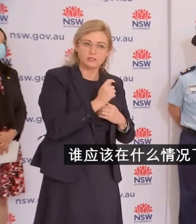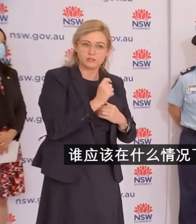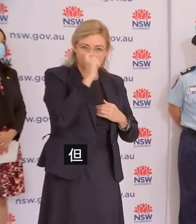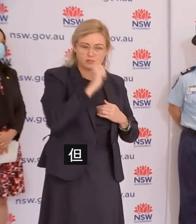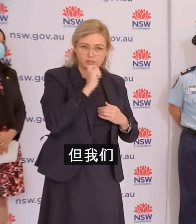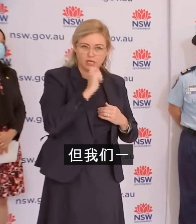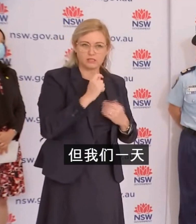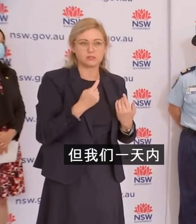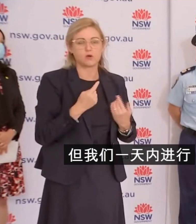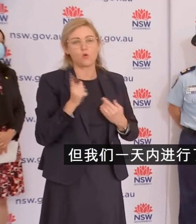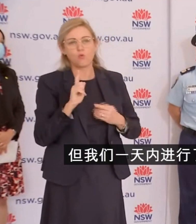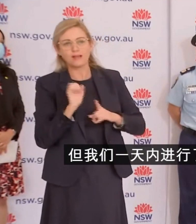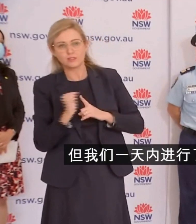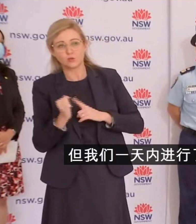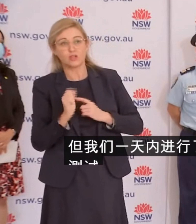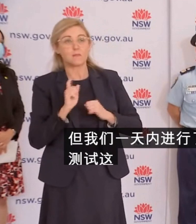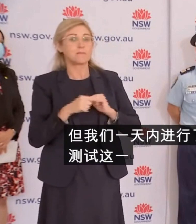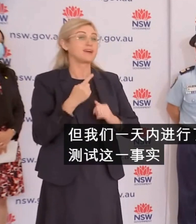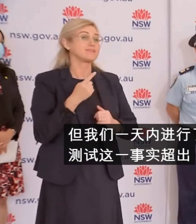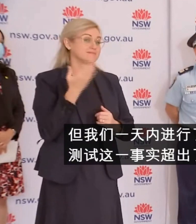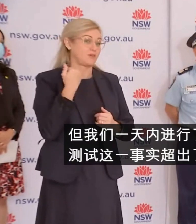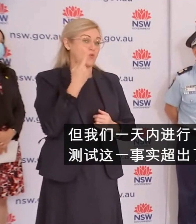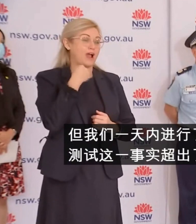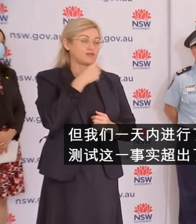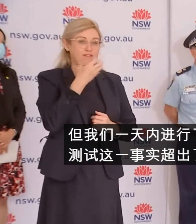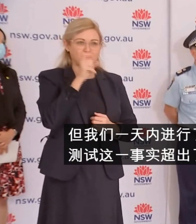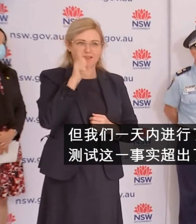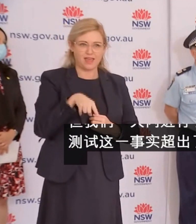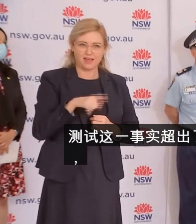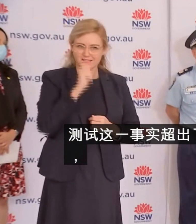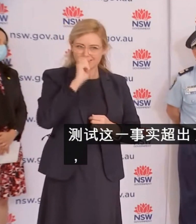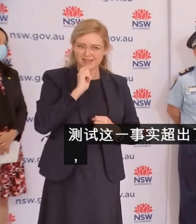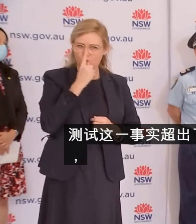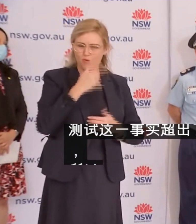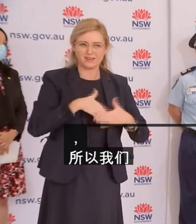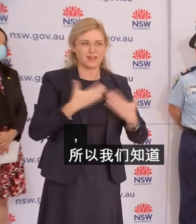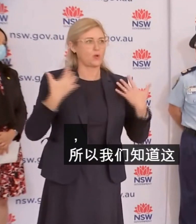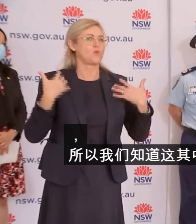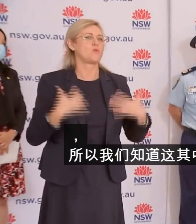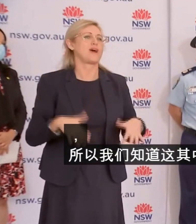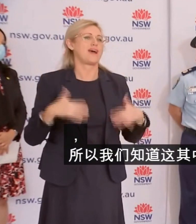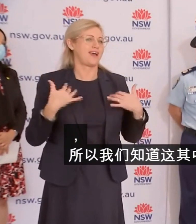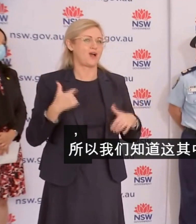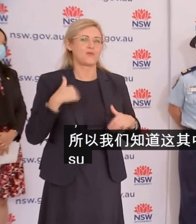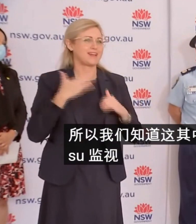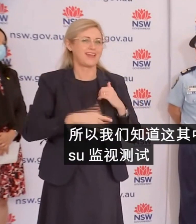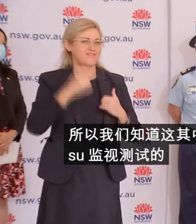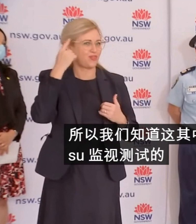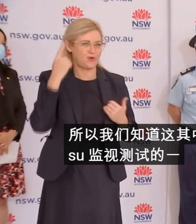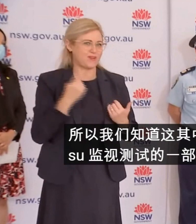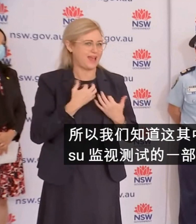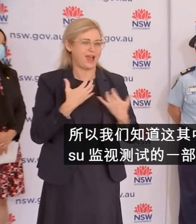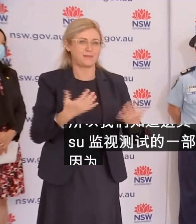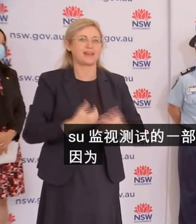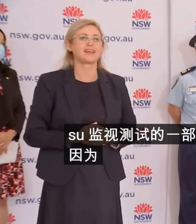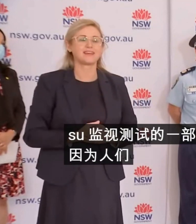circumstances. But the fact that we've got 150,000 tests is beyond any of our expectation in a day. So we know that part of that is the surveillance